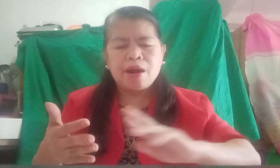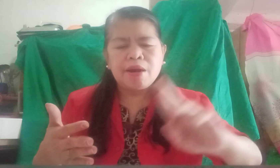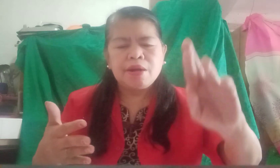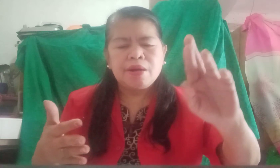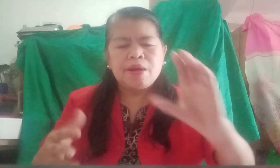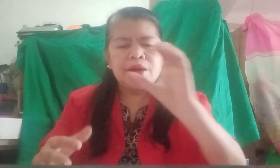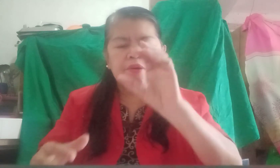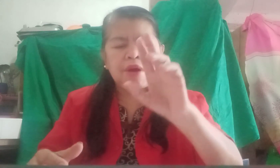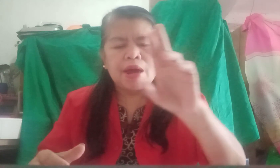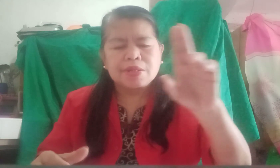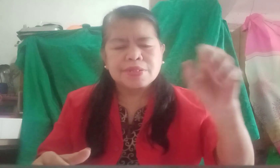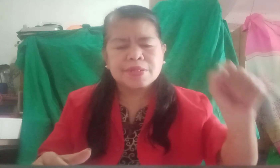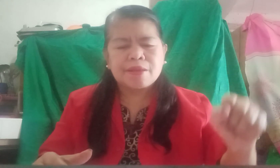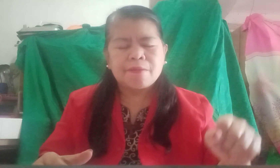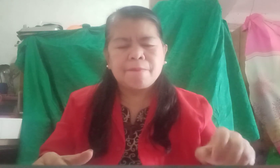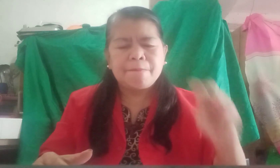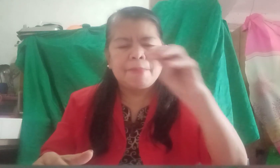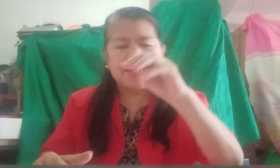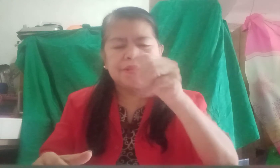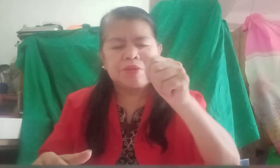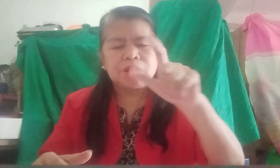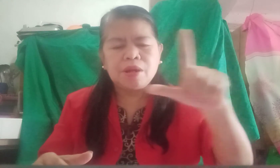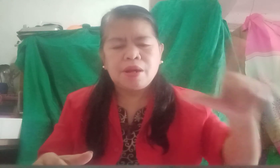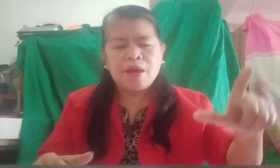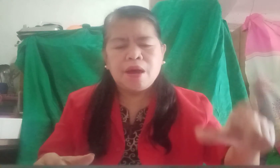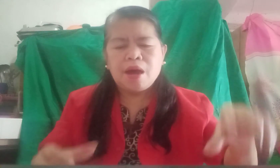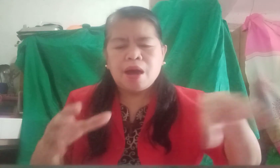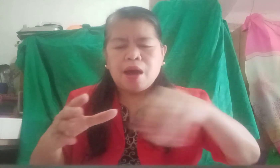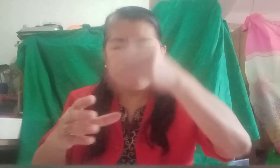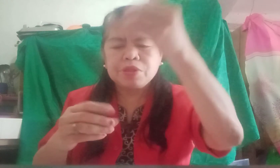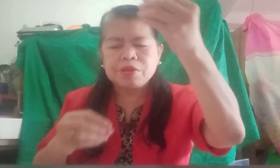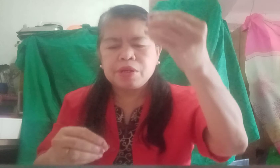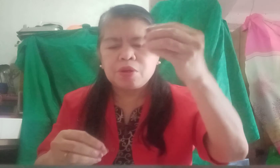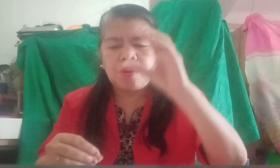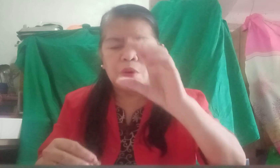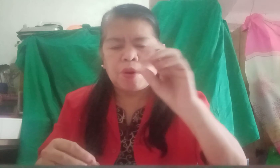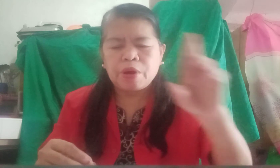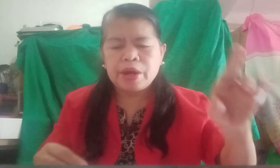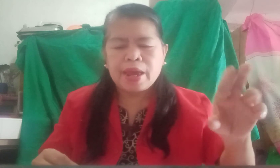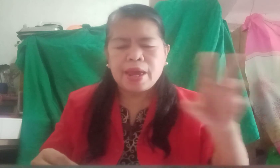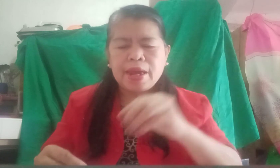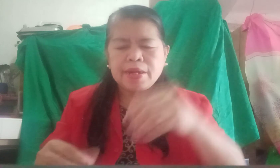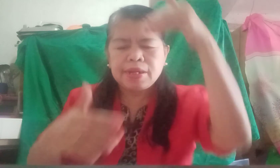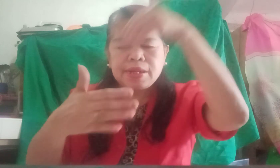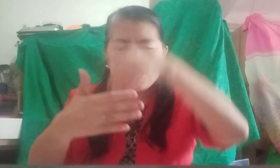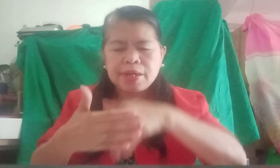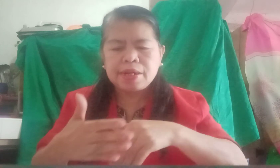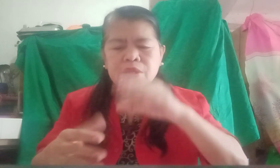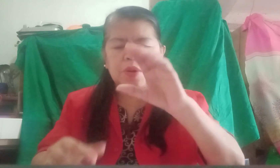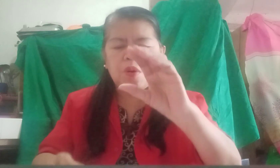are crust, mantle, outer core, and inner